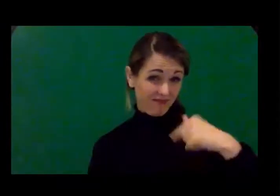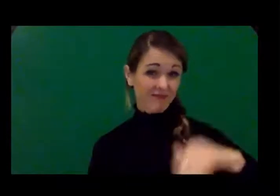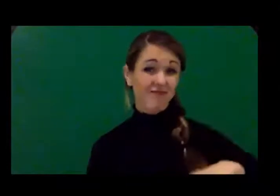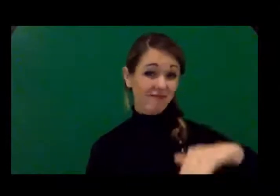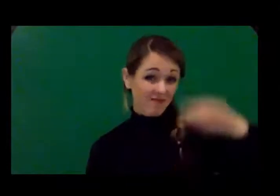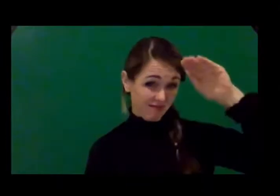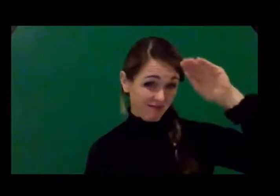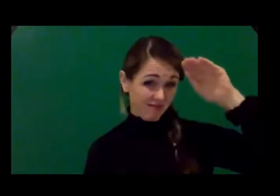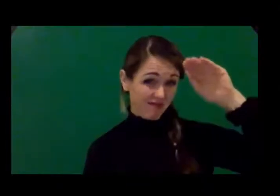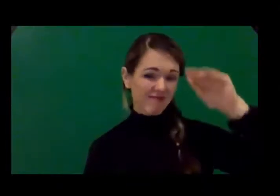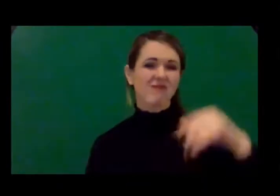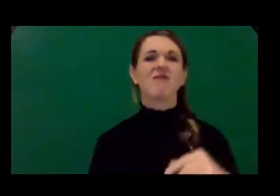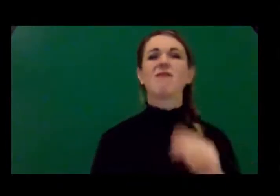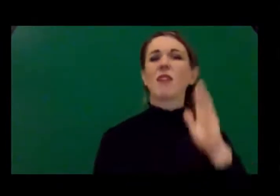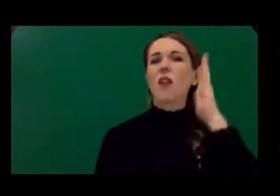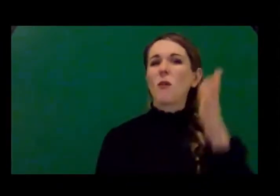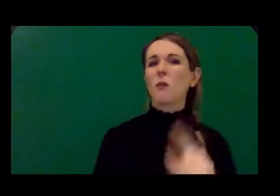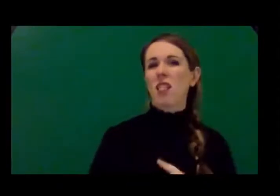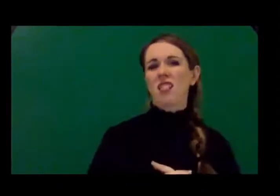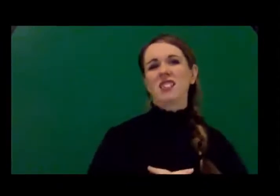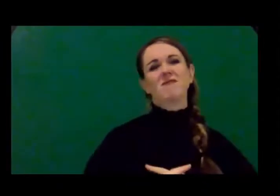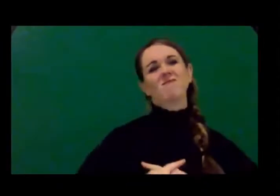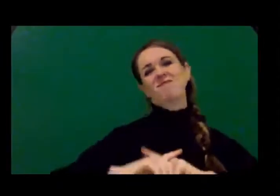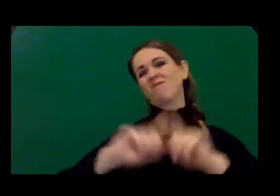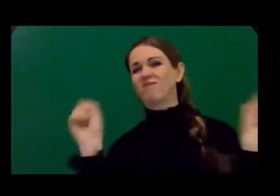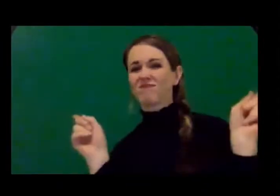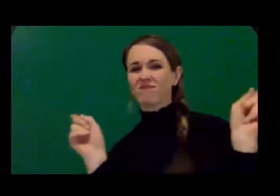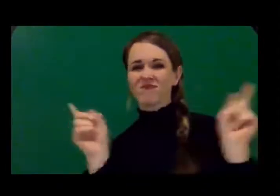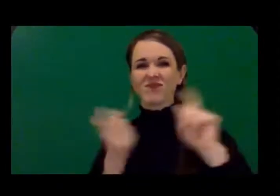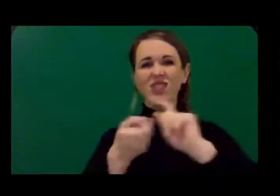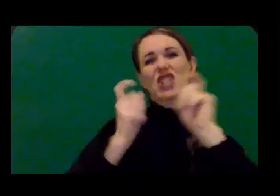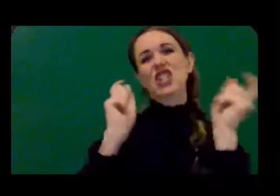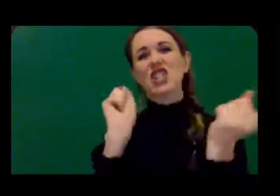be something different. I'm going to change.